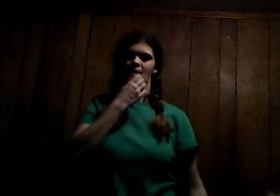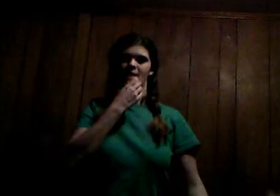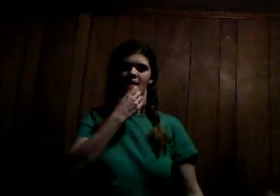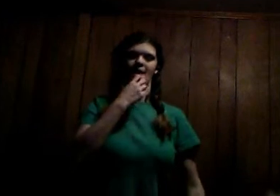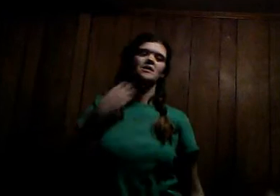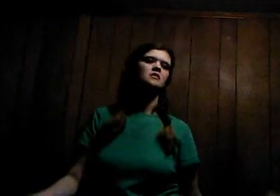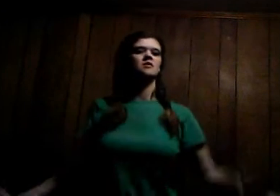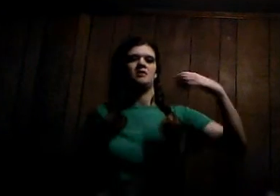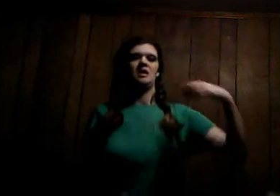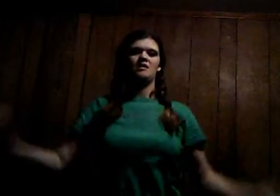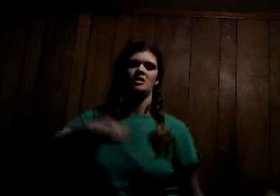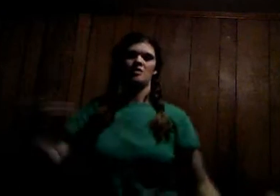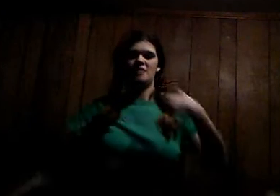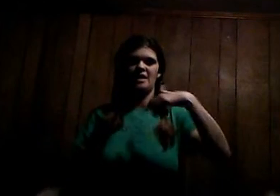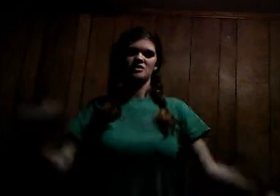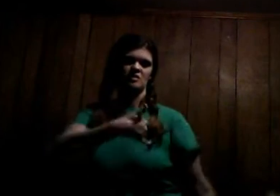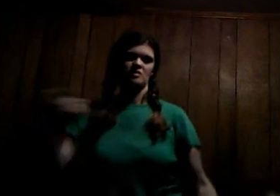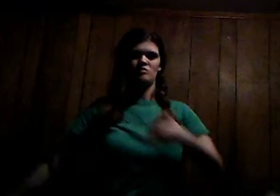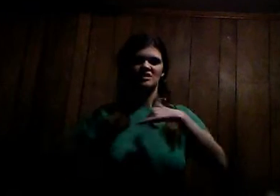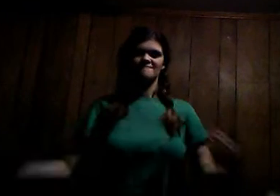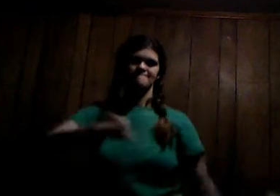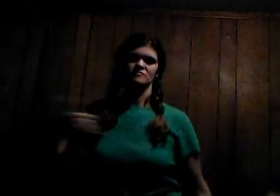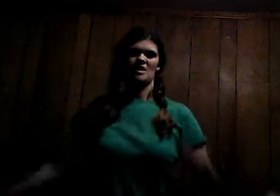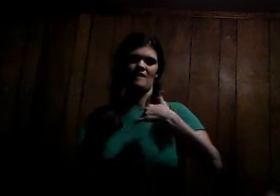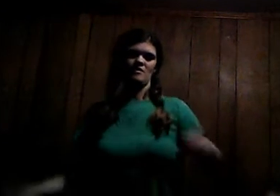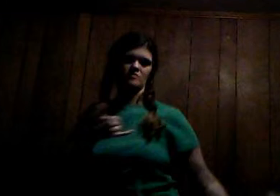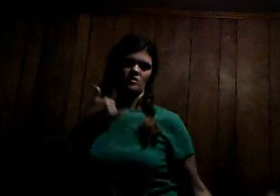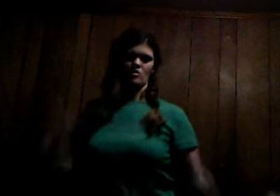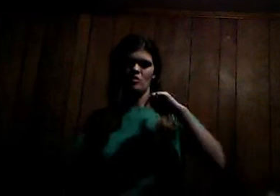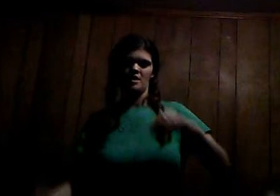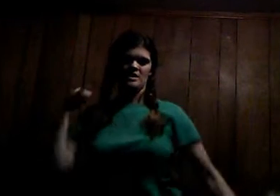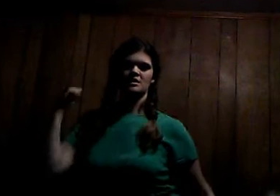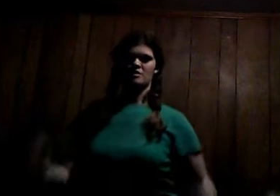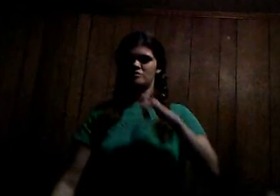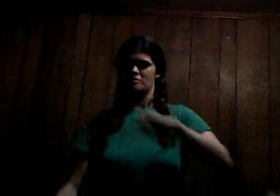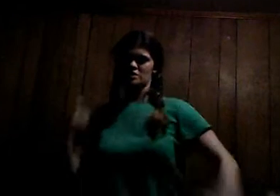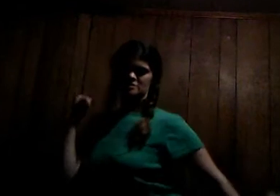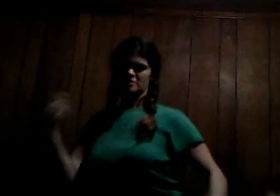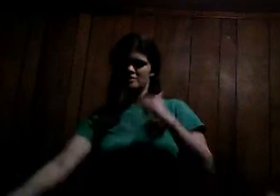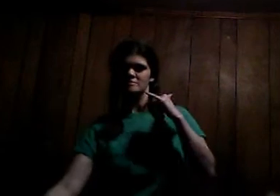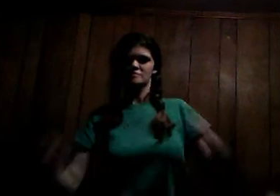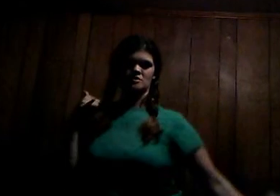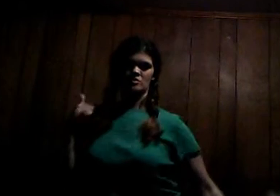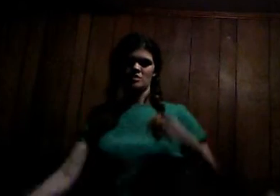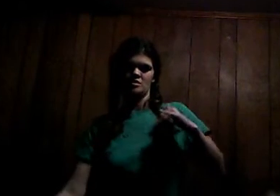on like that. Like that. Pull a little mention, so fall on back. Let them know that you're too much. And this is a beat they can't touch.